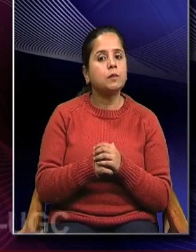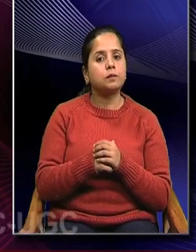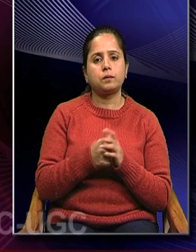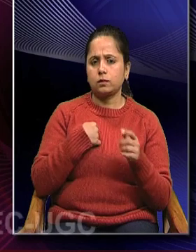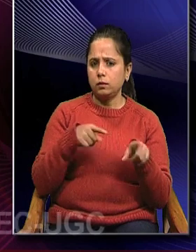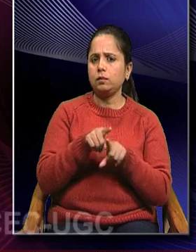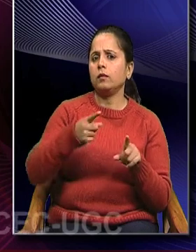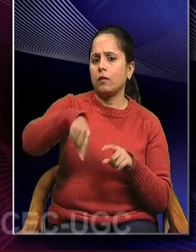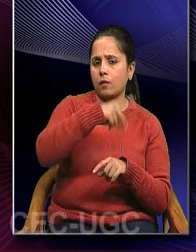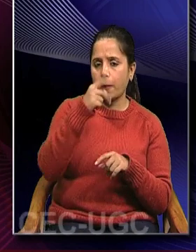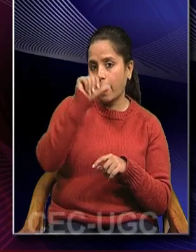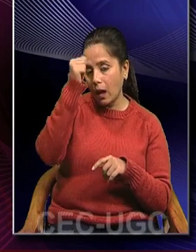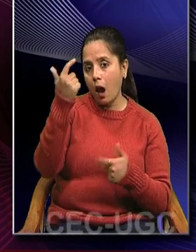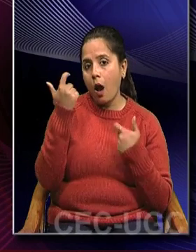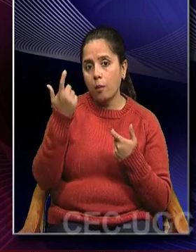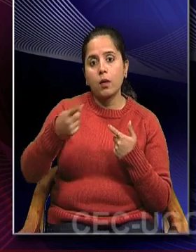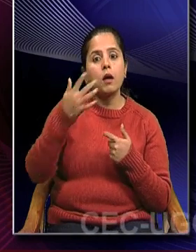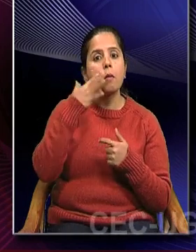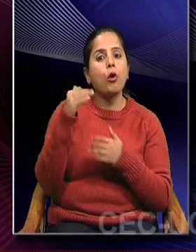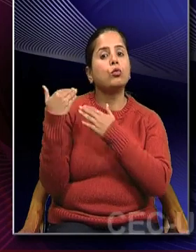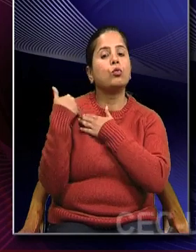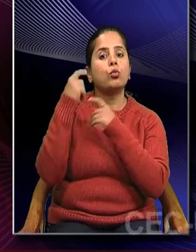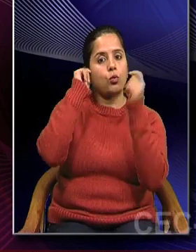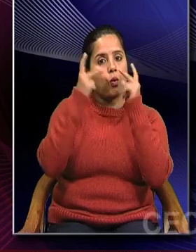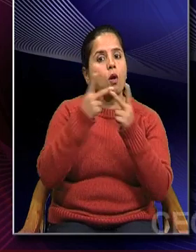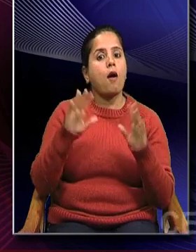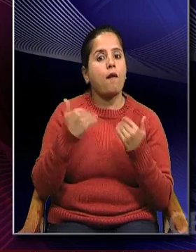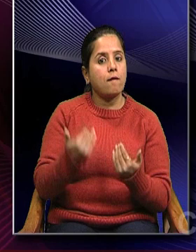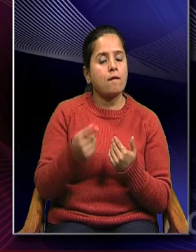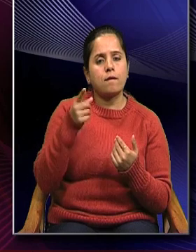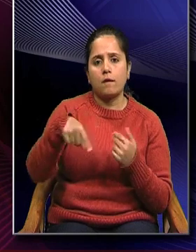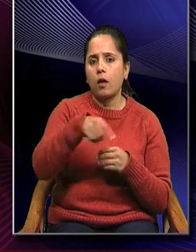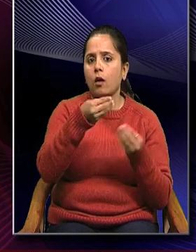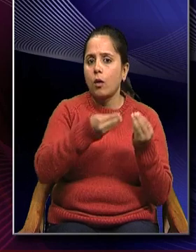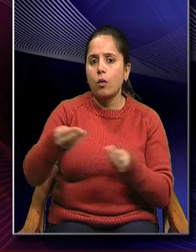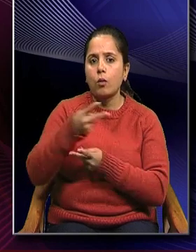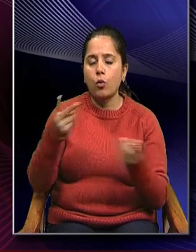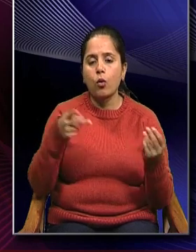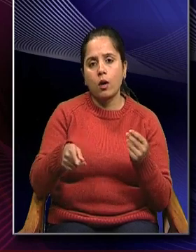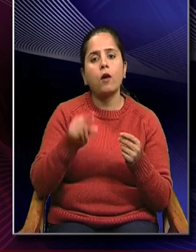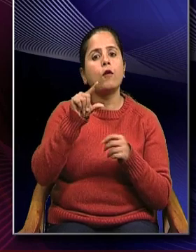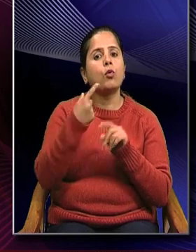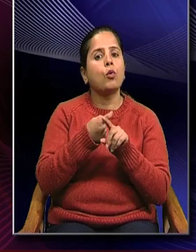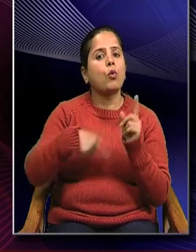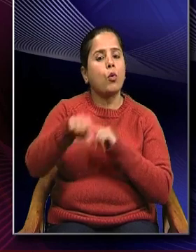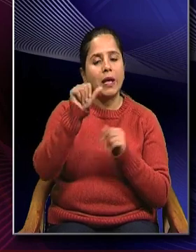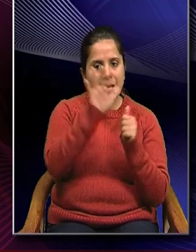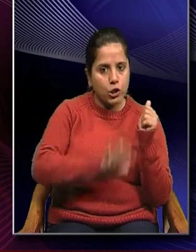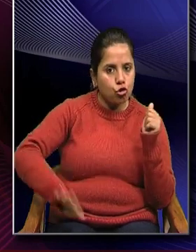we also see that Indian army played an important role in extending British colonialism in Asia and